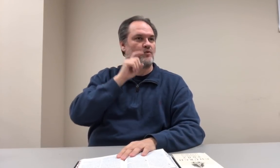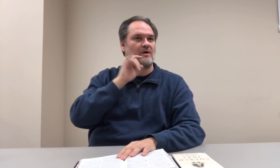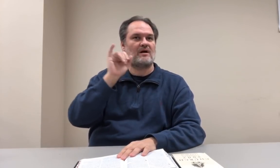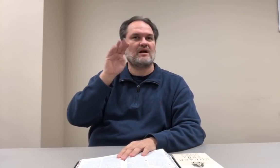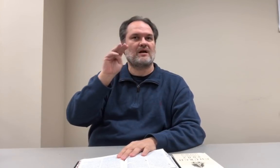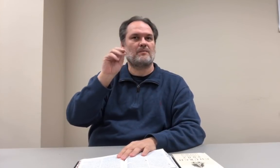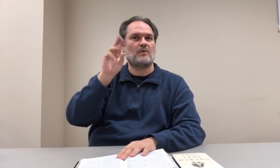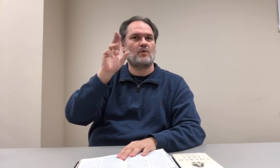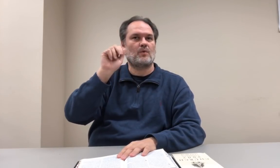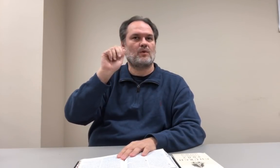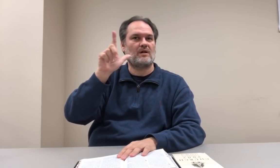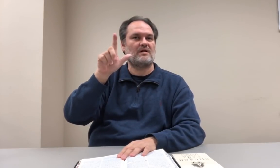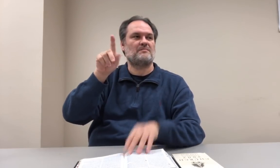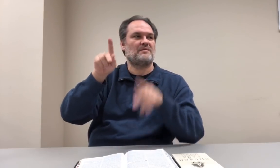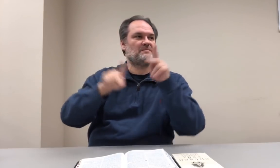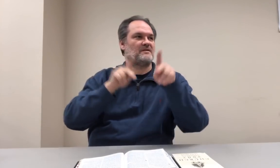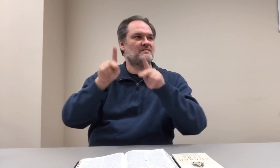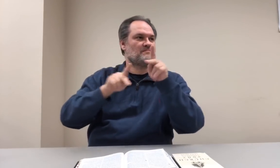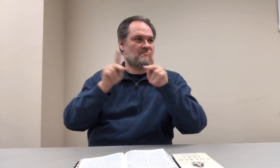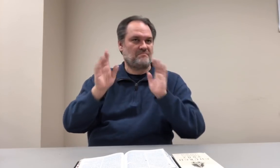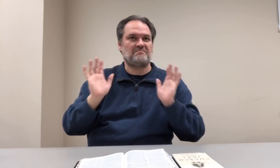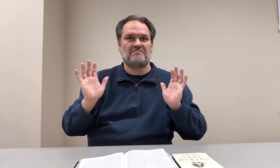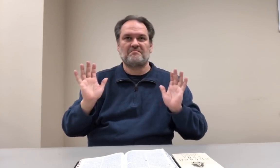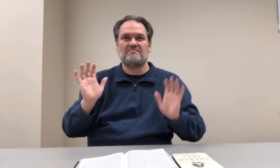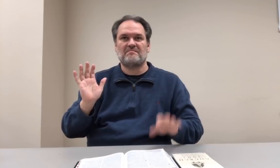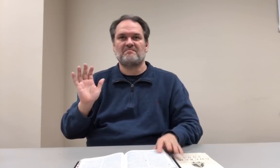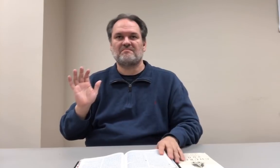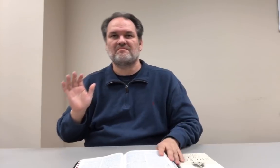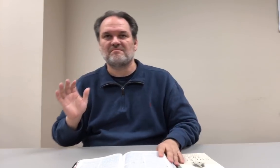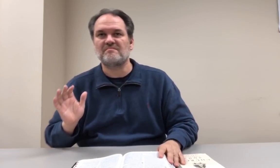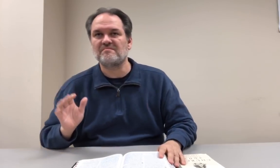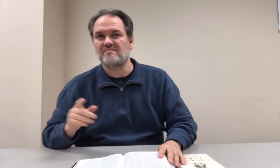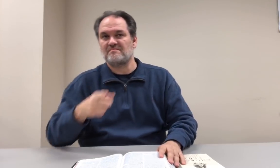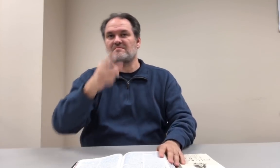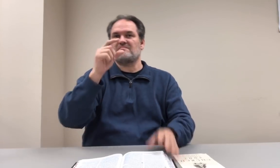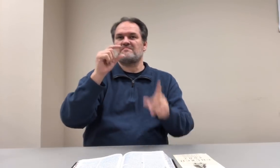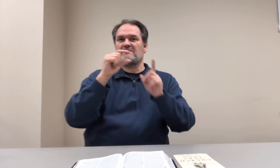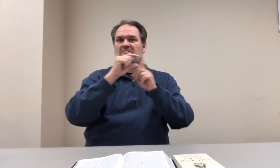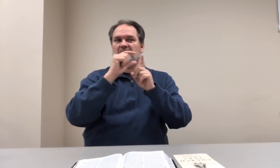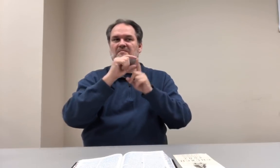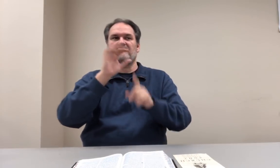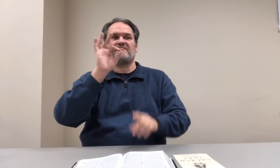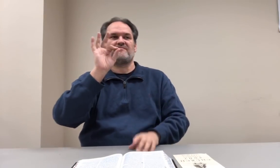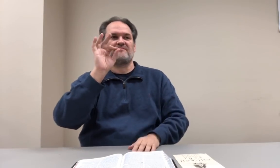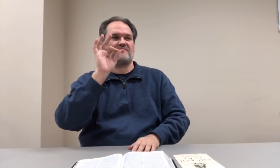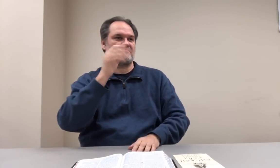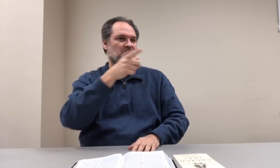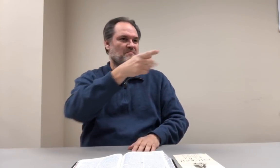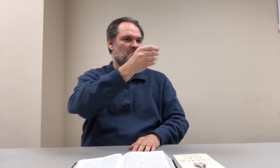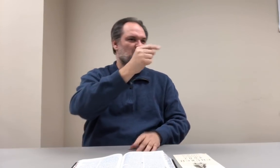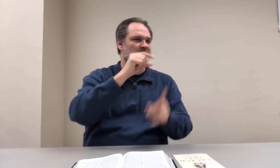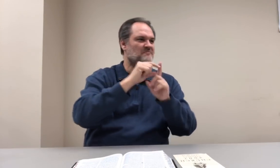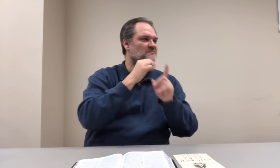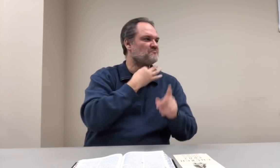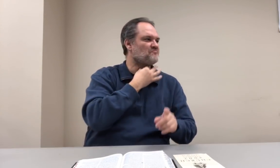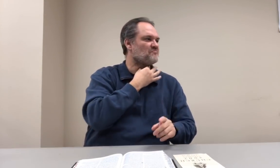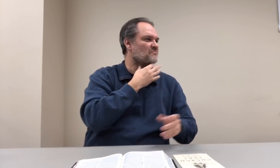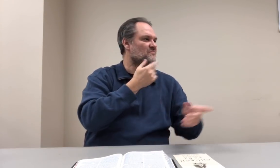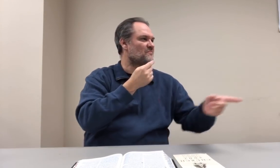so tonight we're looking at God is unchanging, or He's not mutable, immutability, and that's where the name